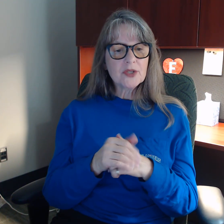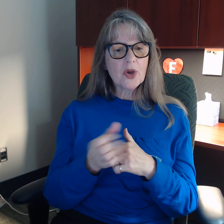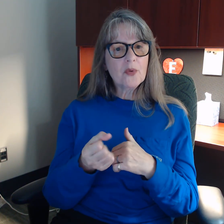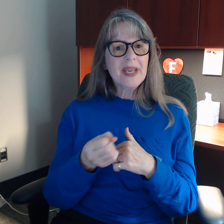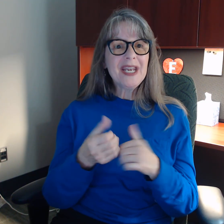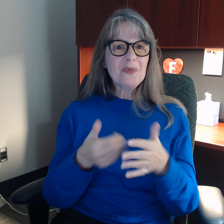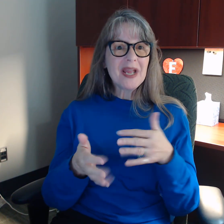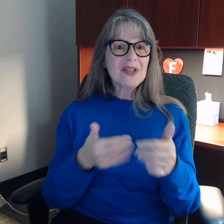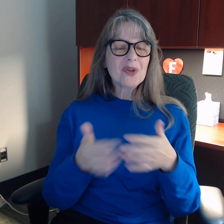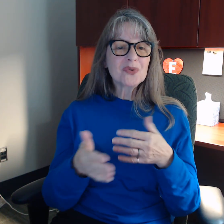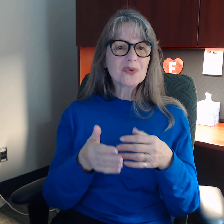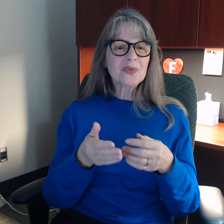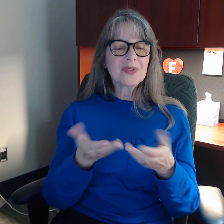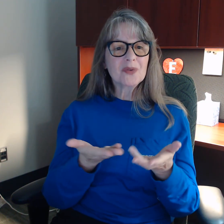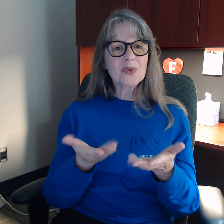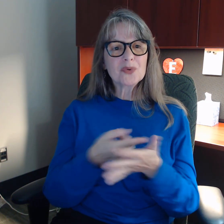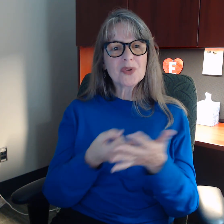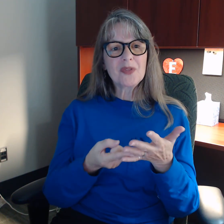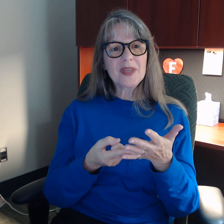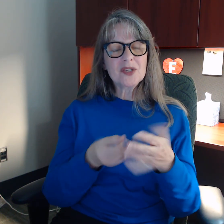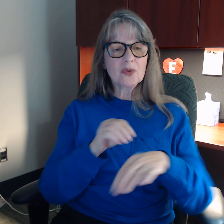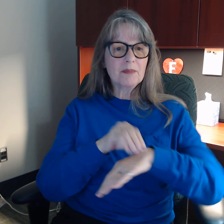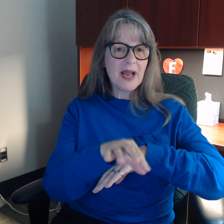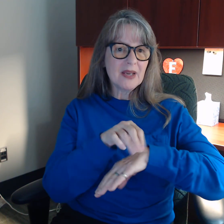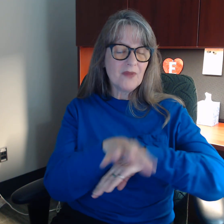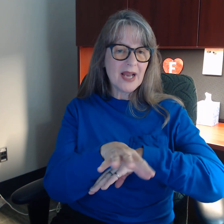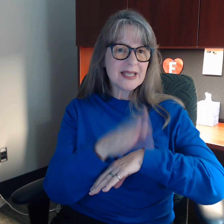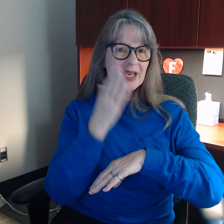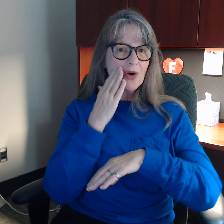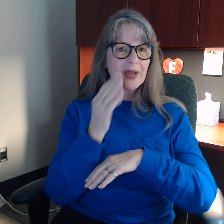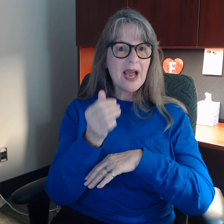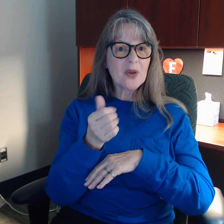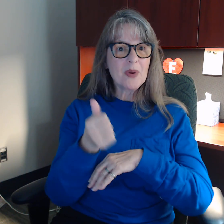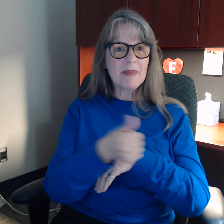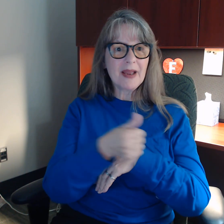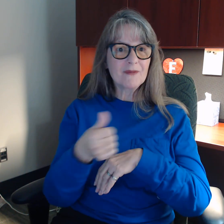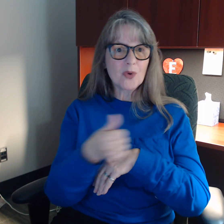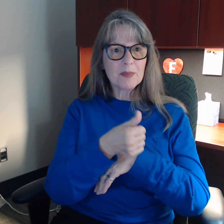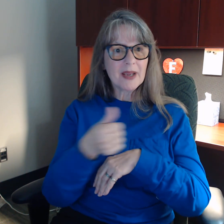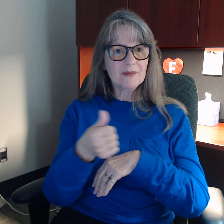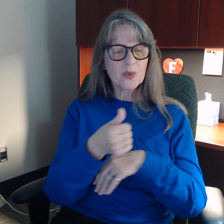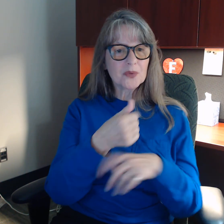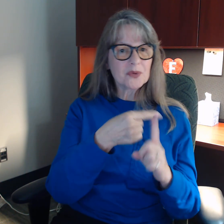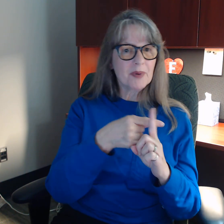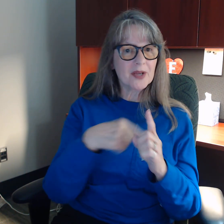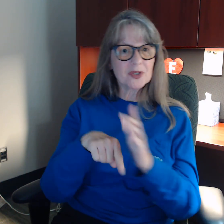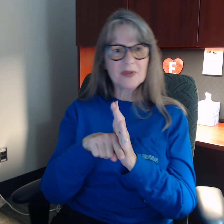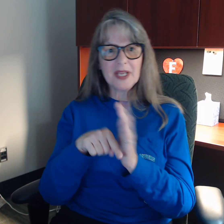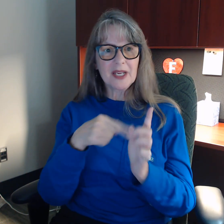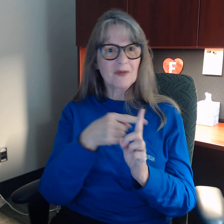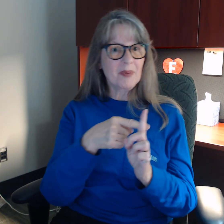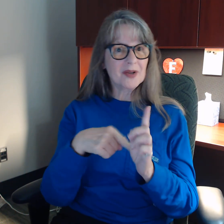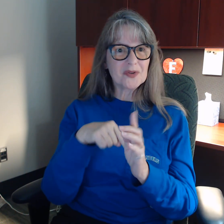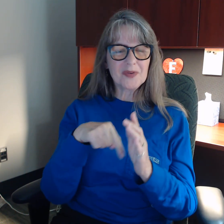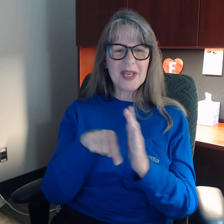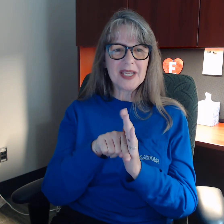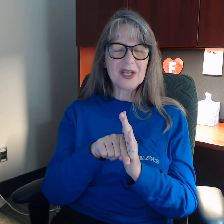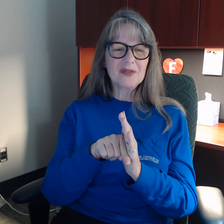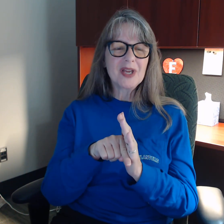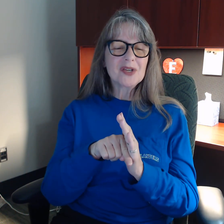So anyway, those are the things that are my advice. I know I kind of went back and forth to positive and negative and positive and negative.